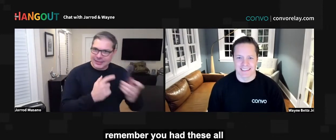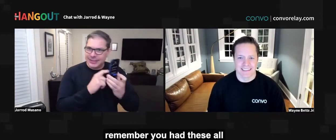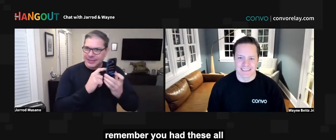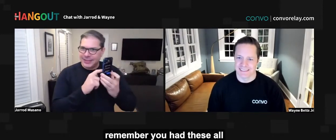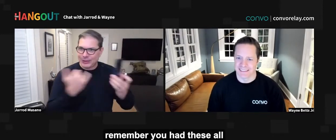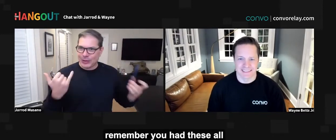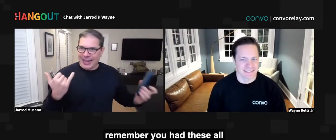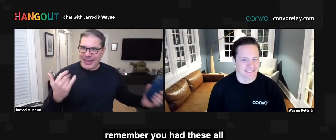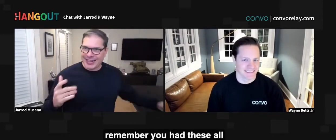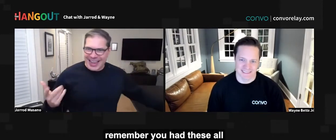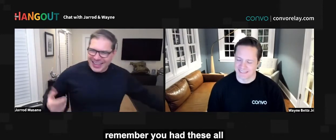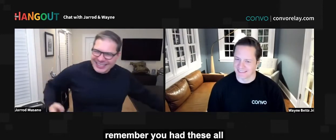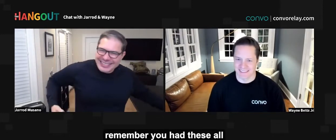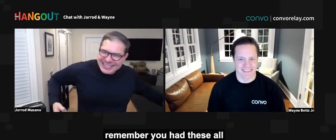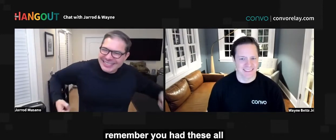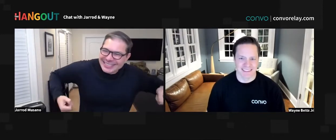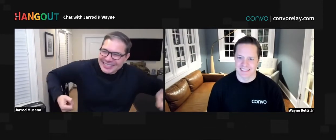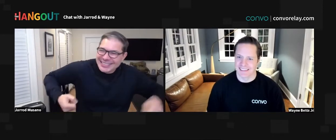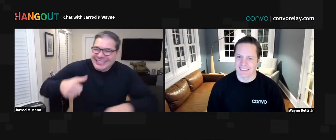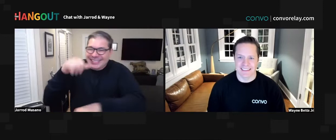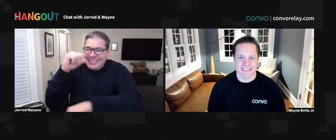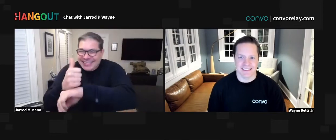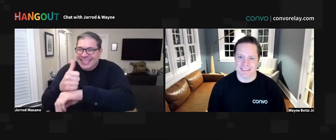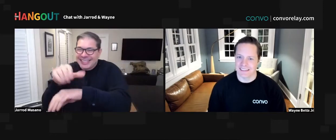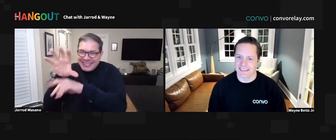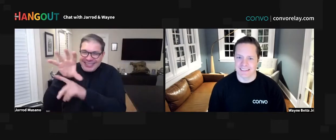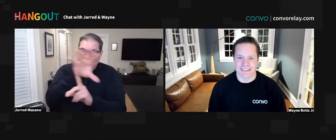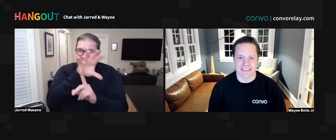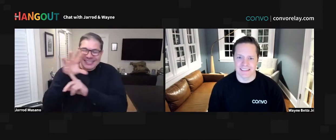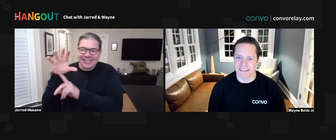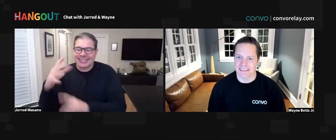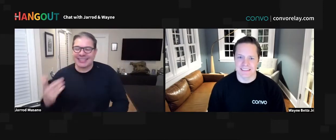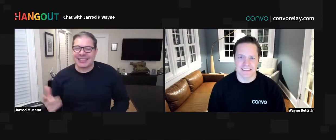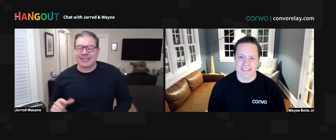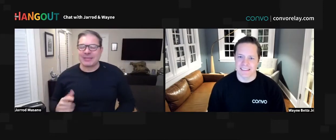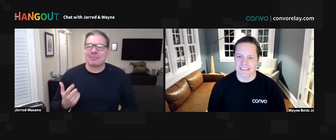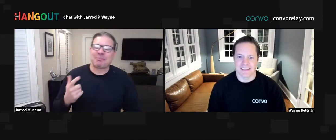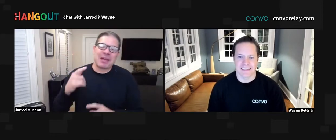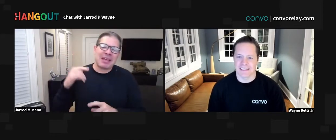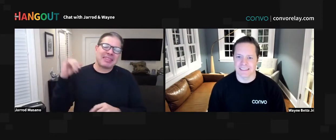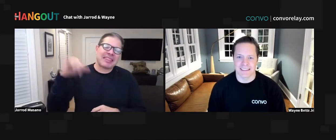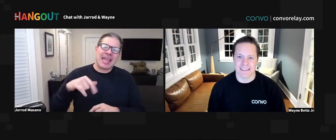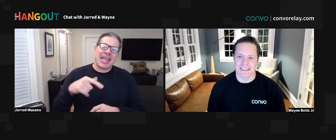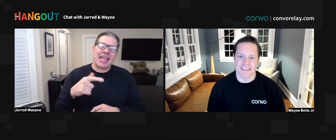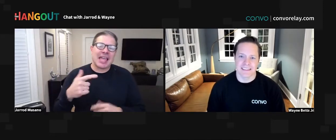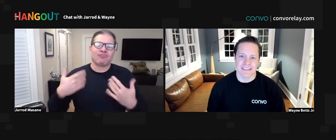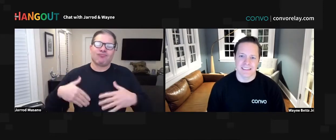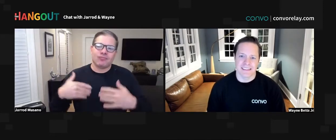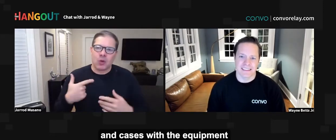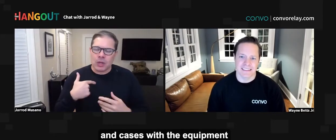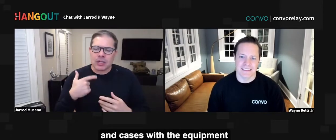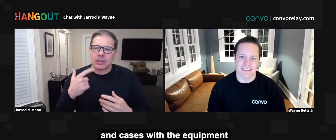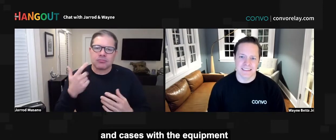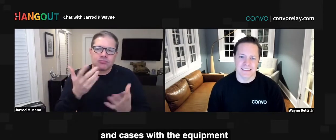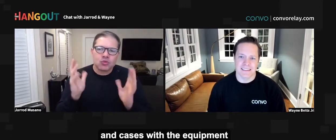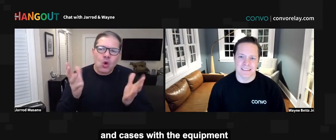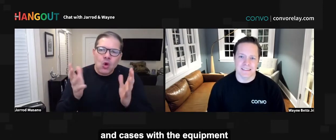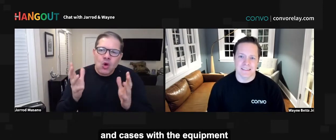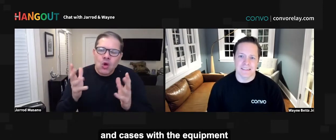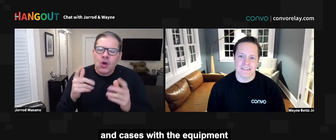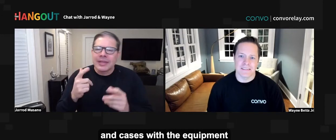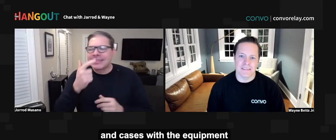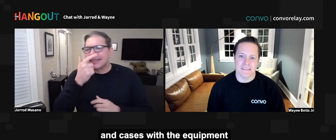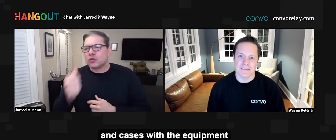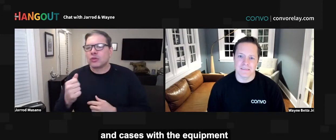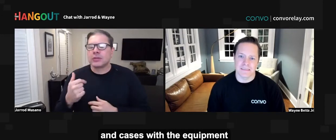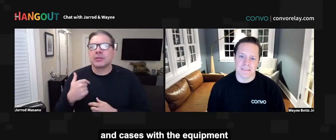all these cases of video equipment. Now it's all on your phone, but you lugged over these big bags and cases with